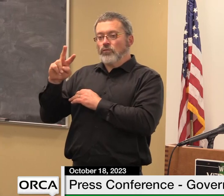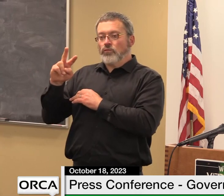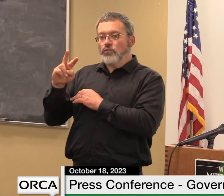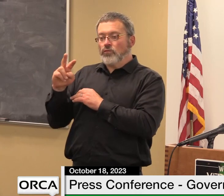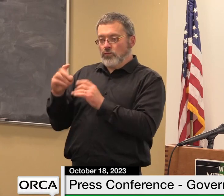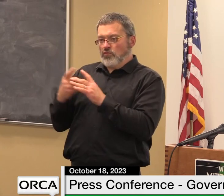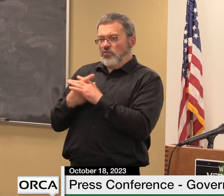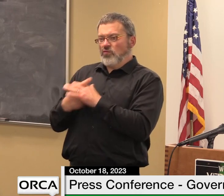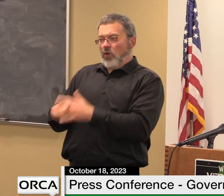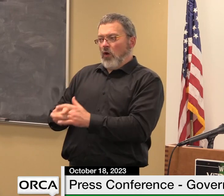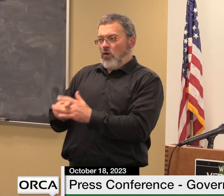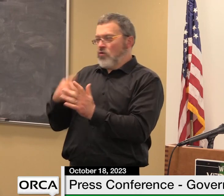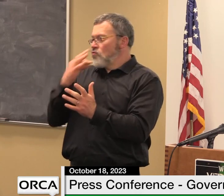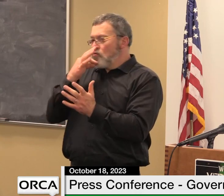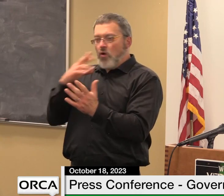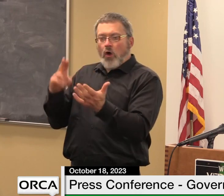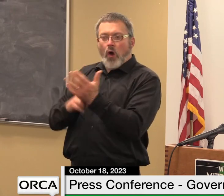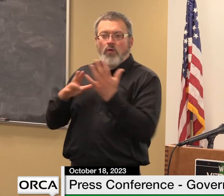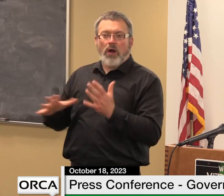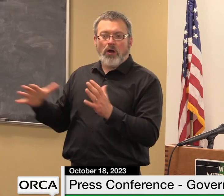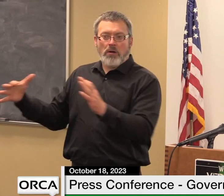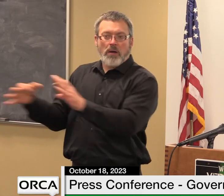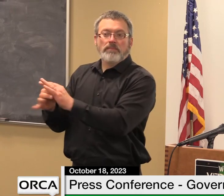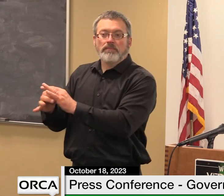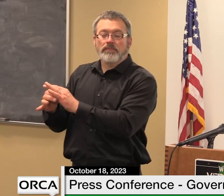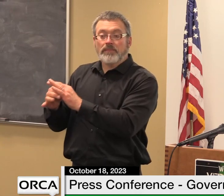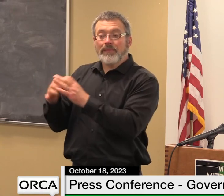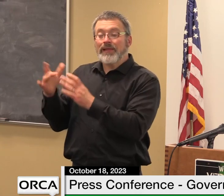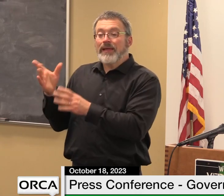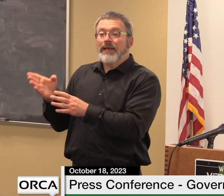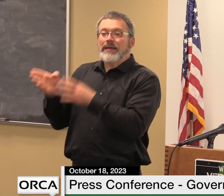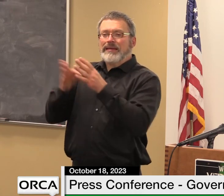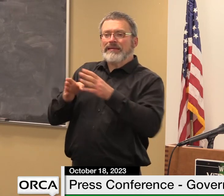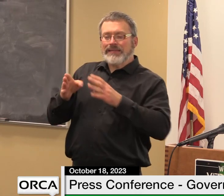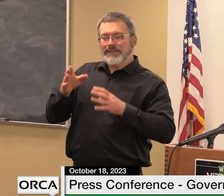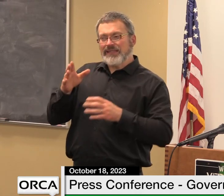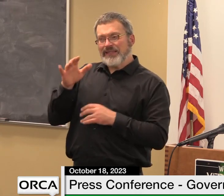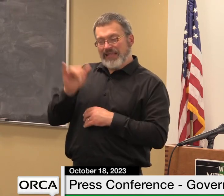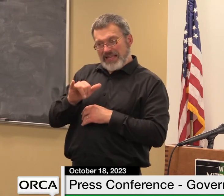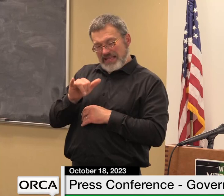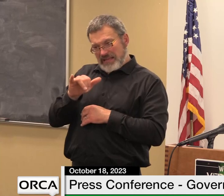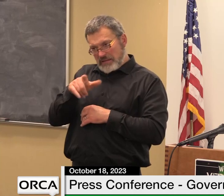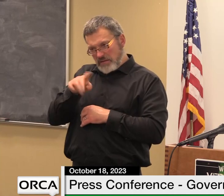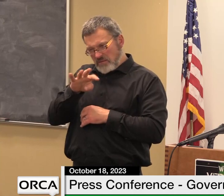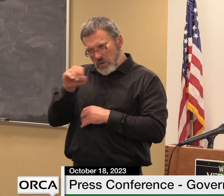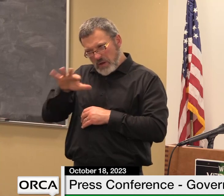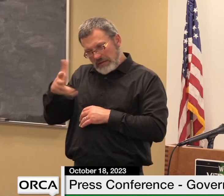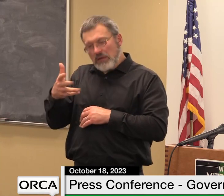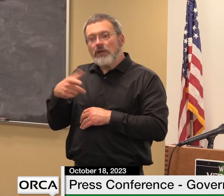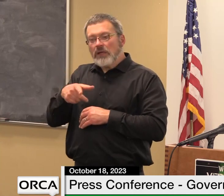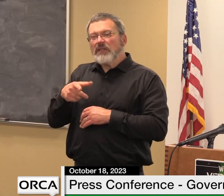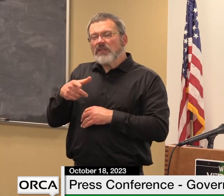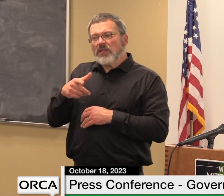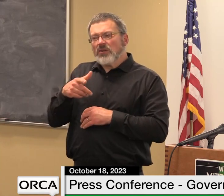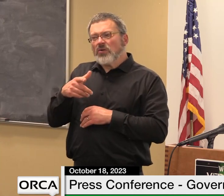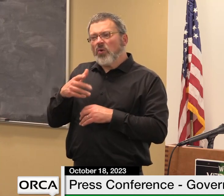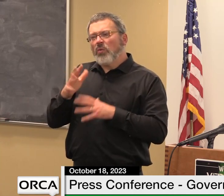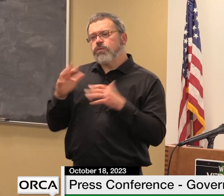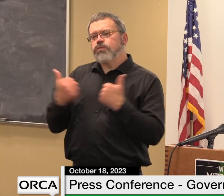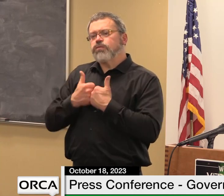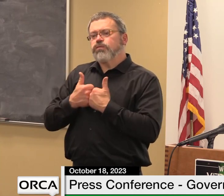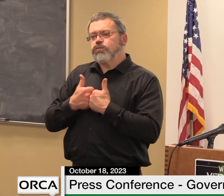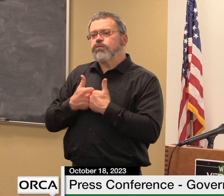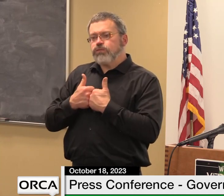speak. The others, as I mentioned before, have more complicated issues that our teams are trying